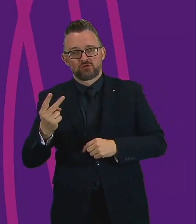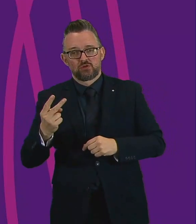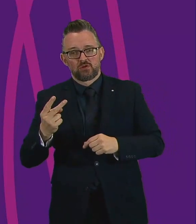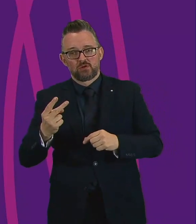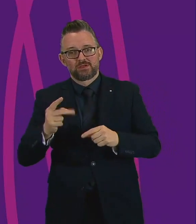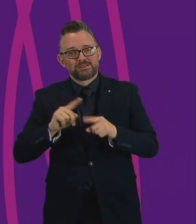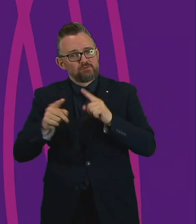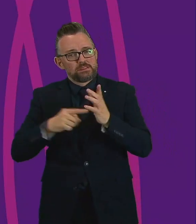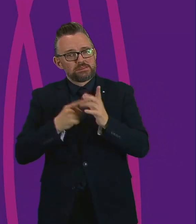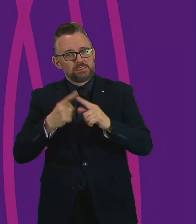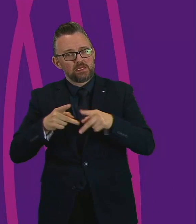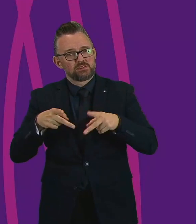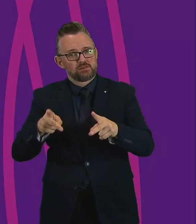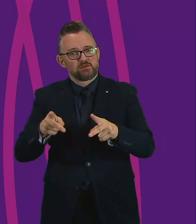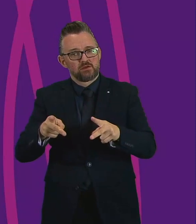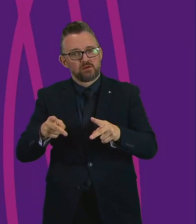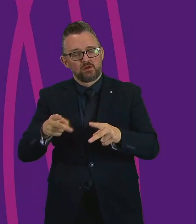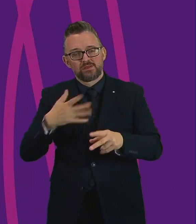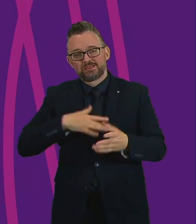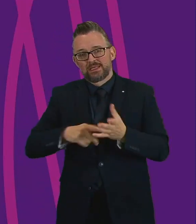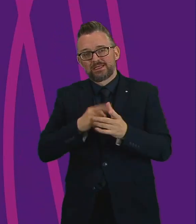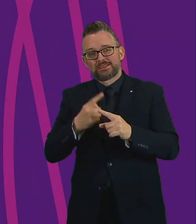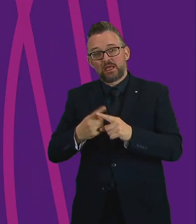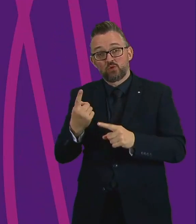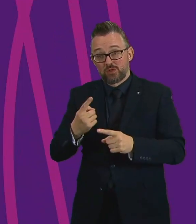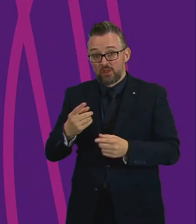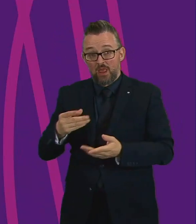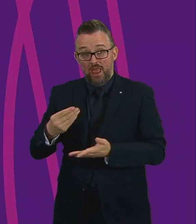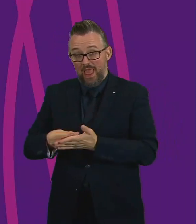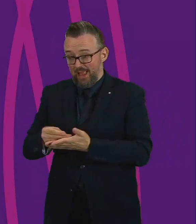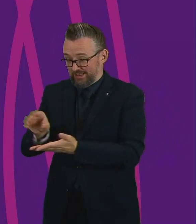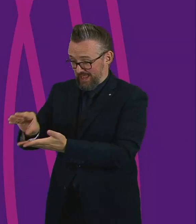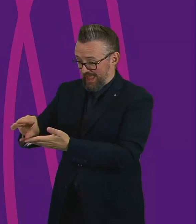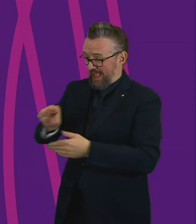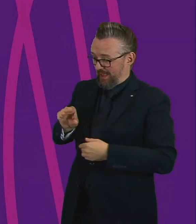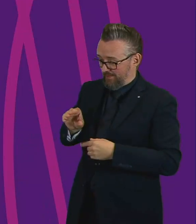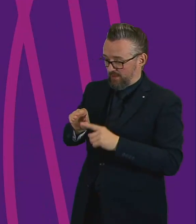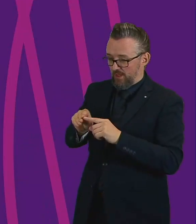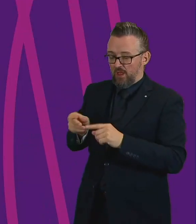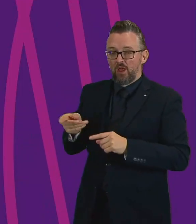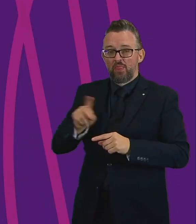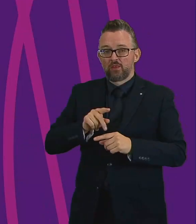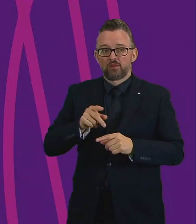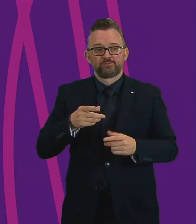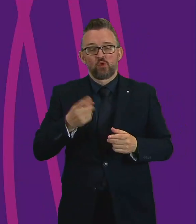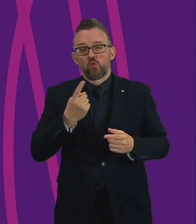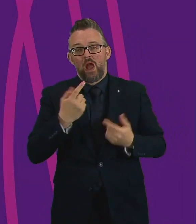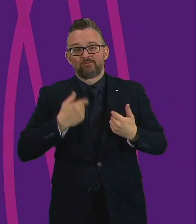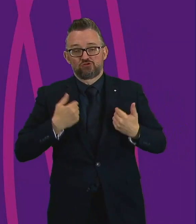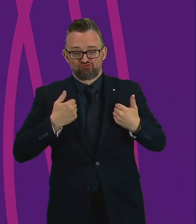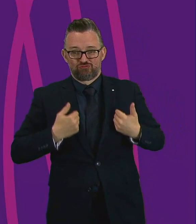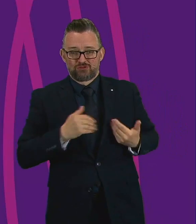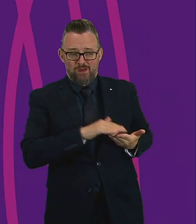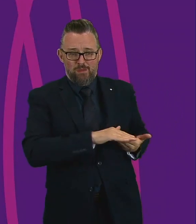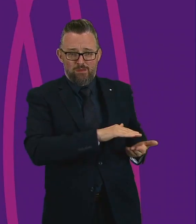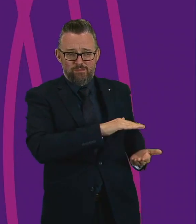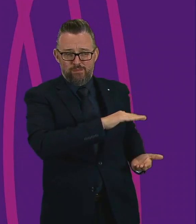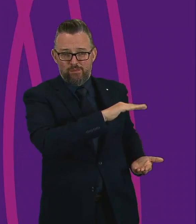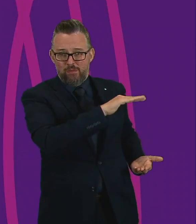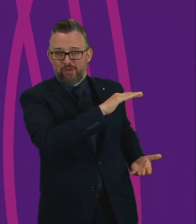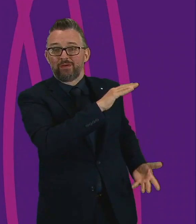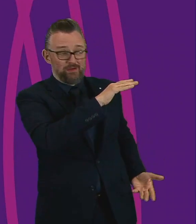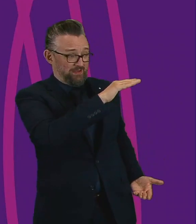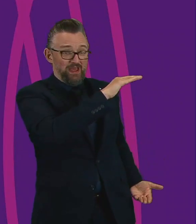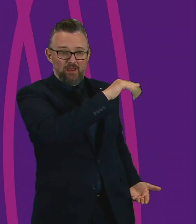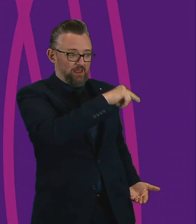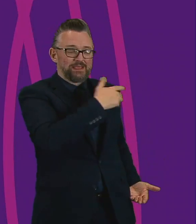But more importantly, we need a shift from taxes on earned incomes to taxes on accumulated wealth and assets, because there's clear evidence from studies